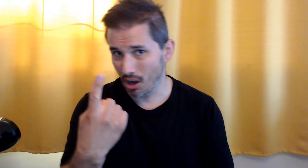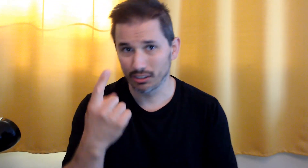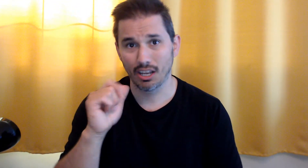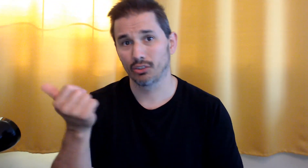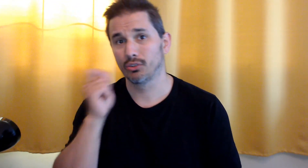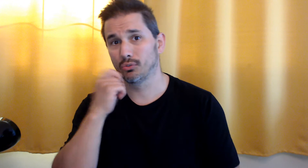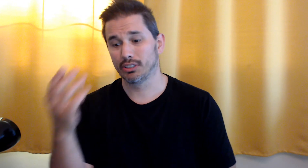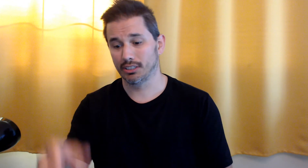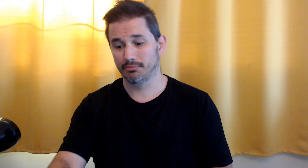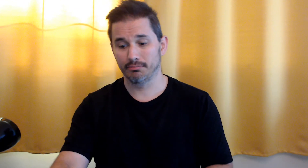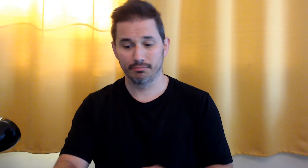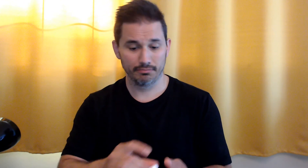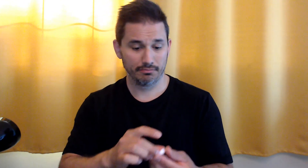as many as you want in your home.